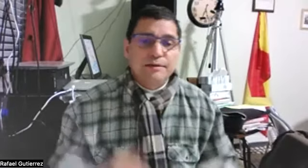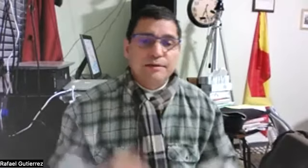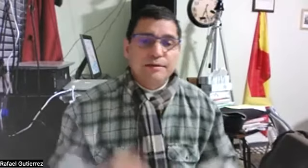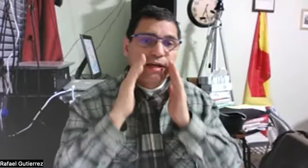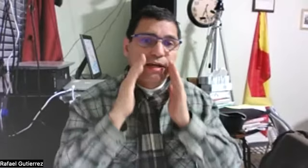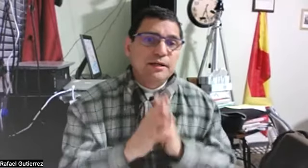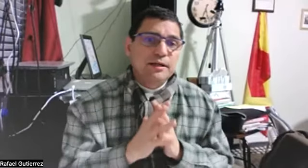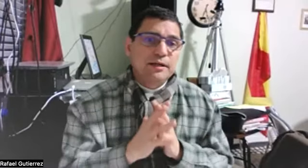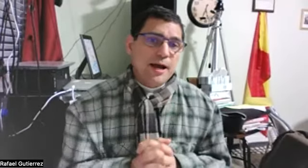sad.